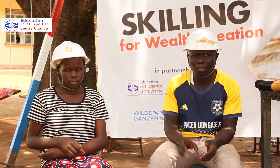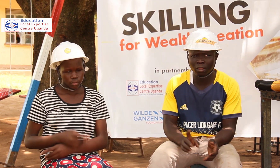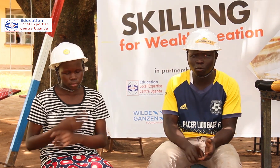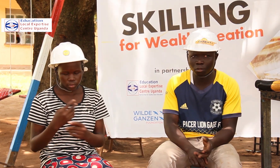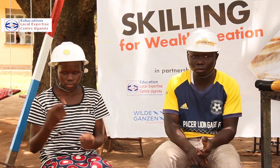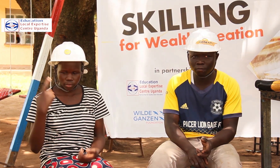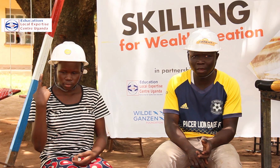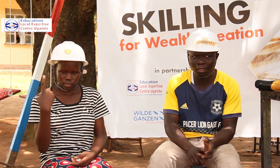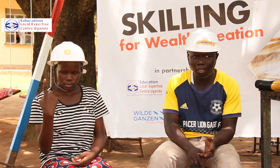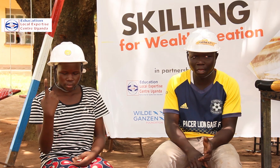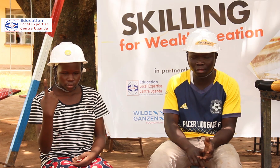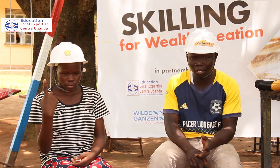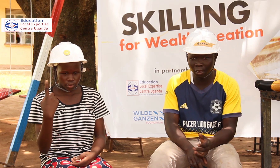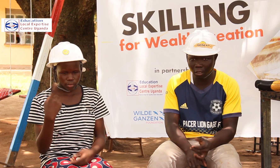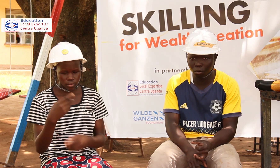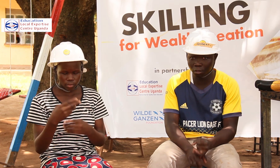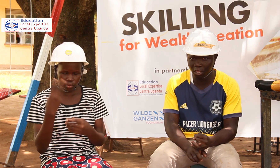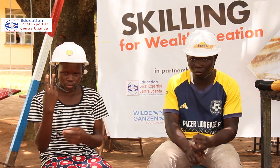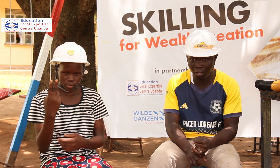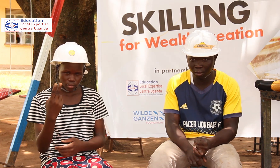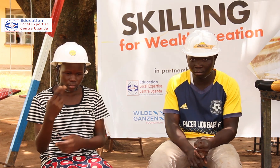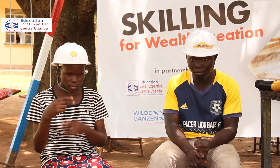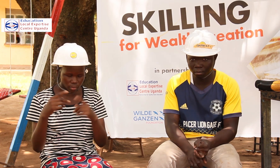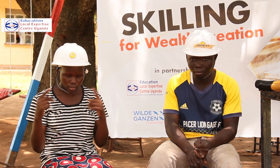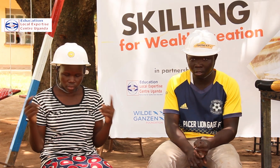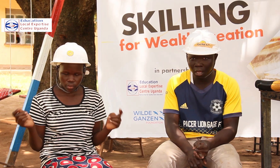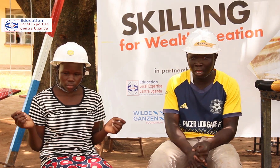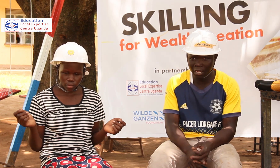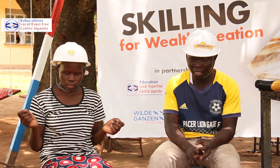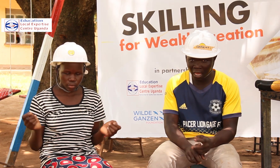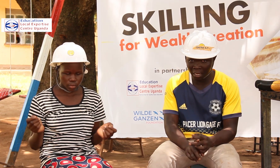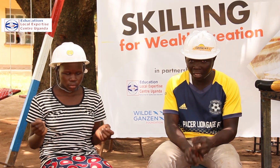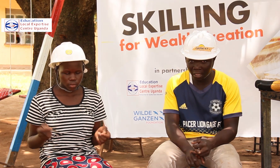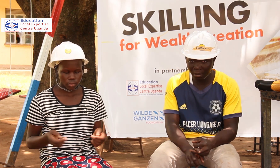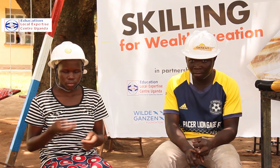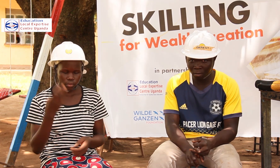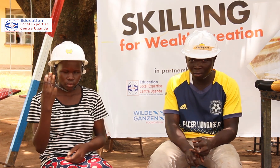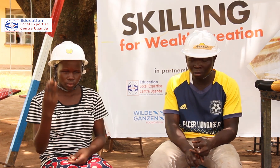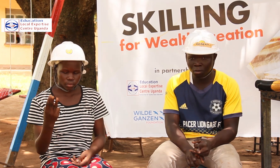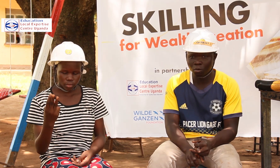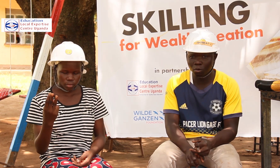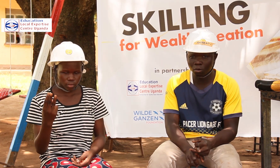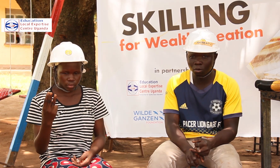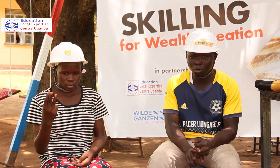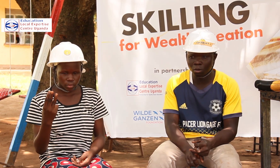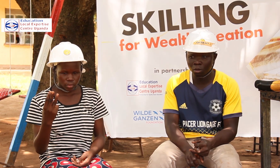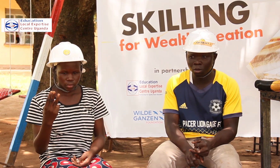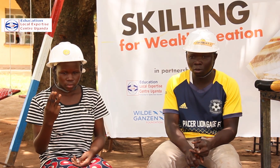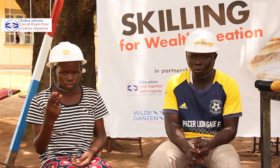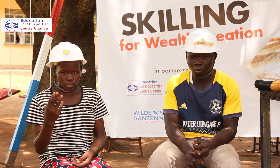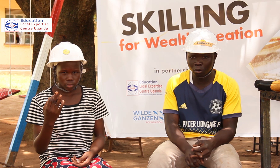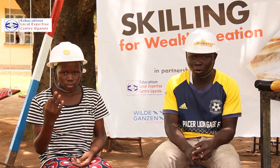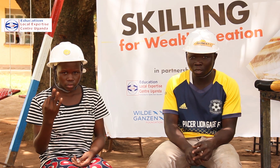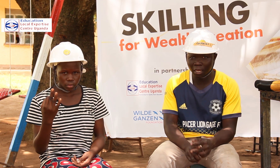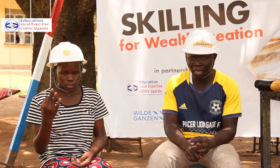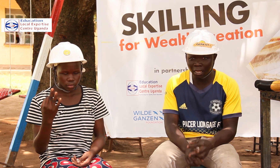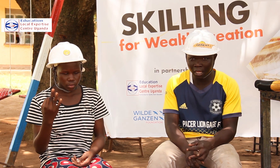On the first day and second day was theory, and the third day,